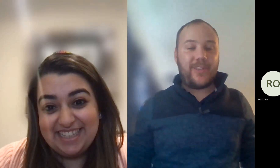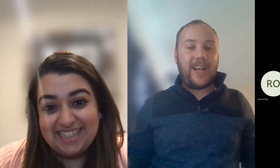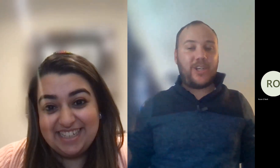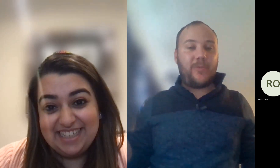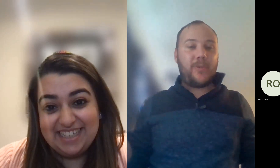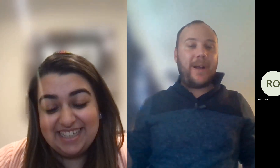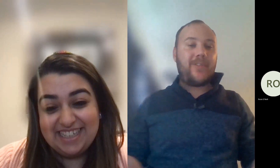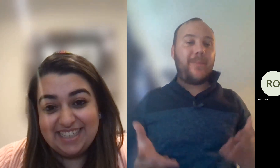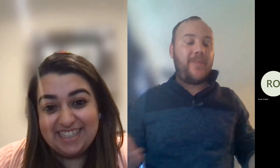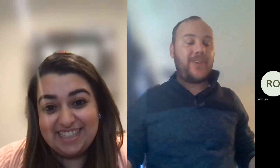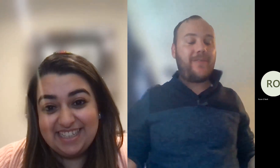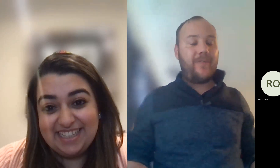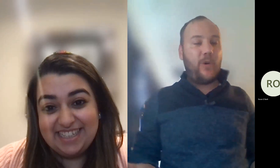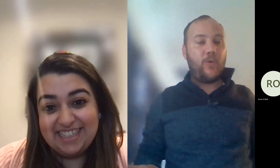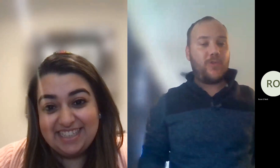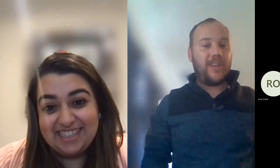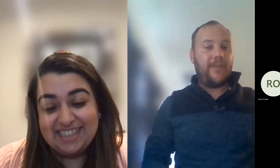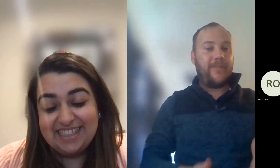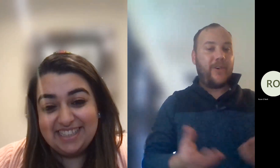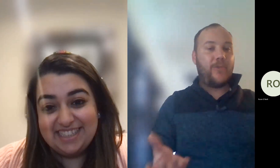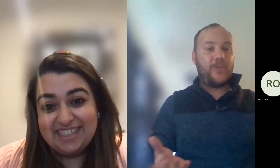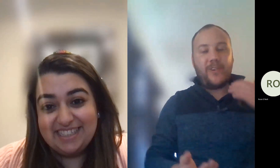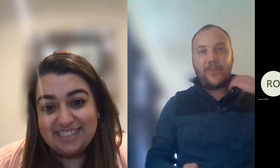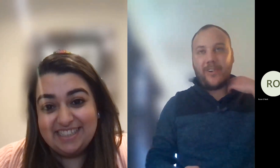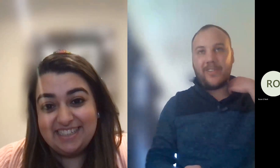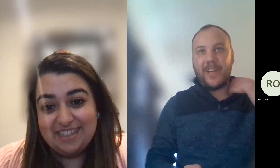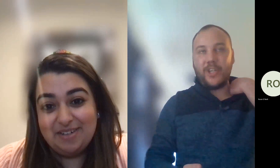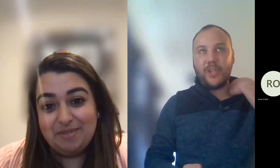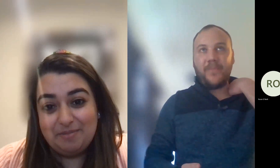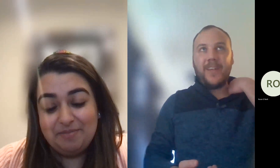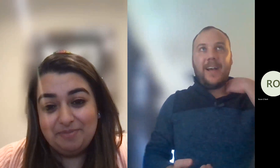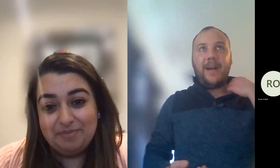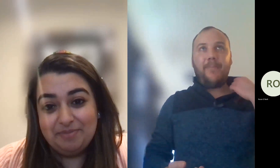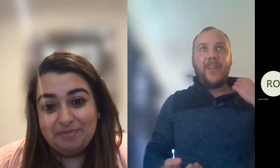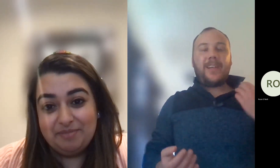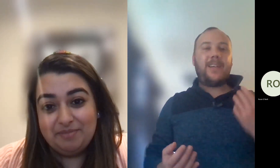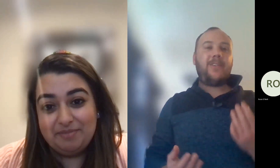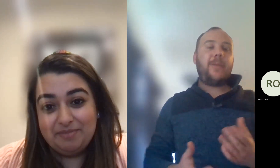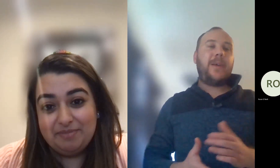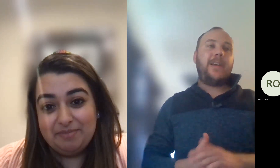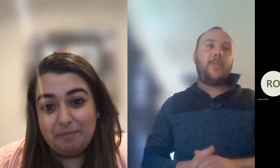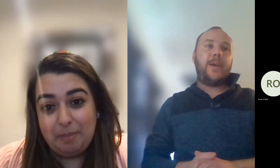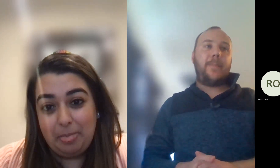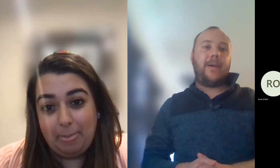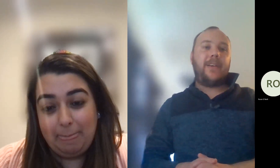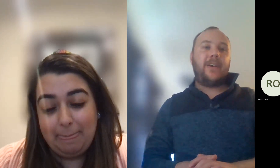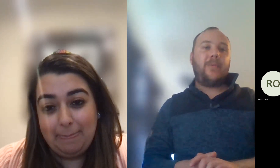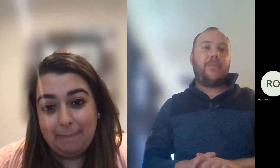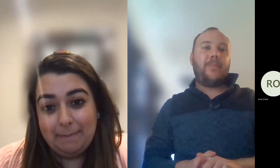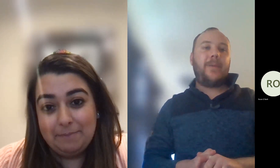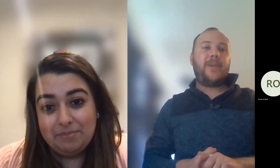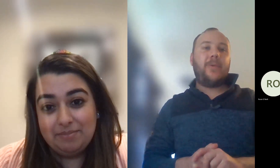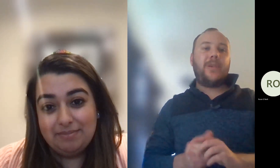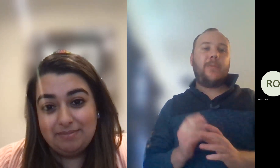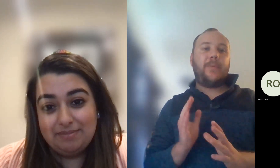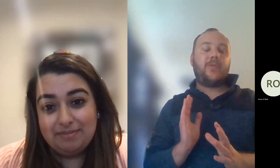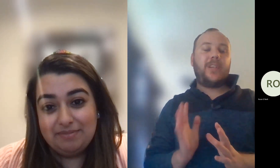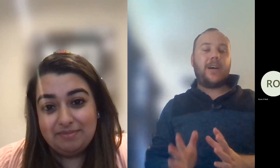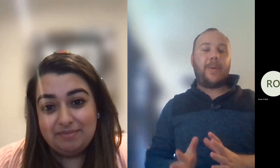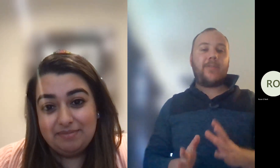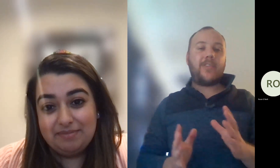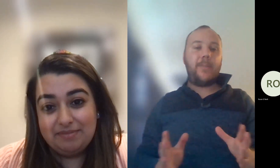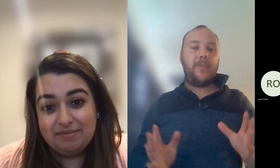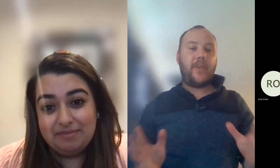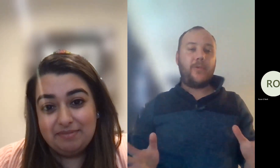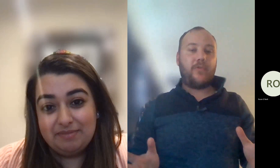next question, really, which was about some of the different roles that are involved within the organisation. Can you tell me a little bit about, maybe go into a little bit